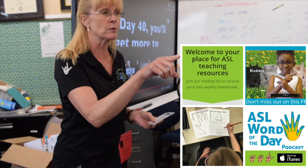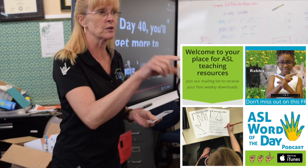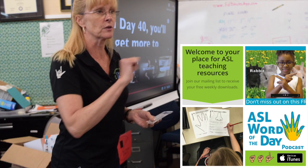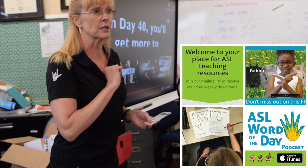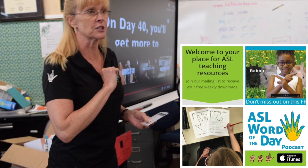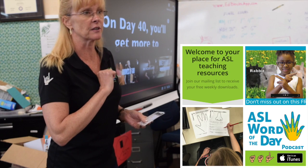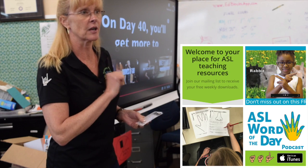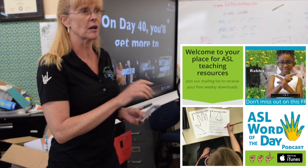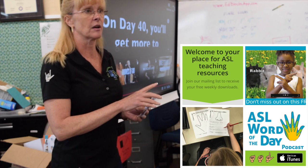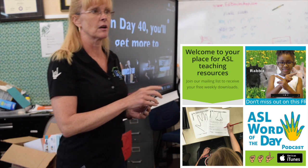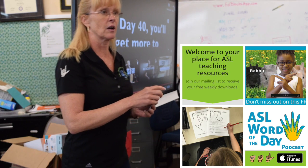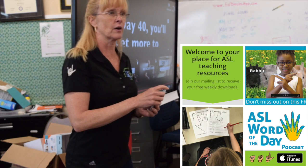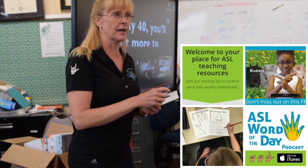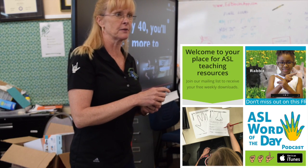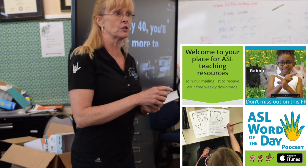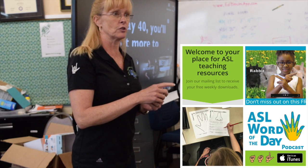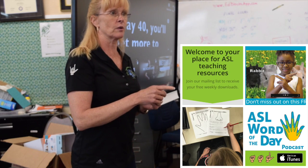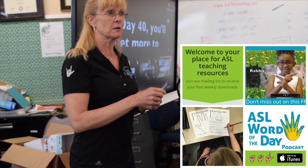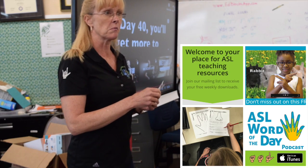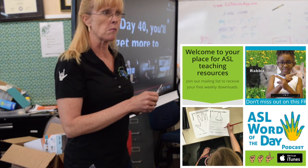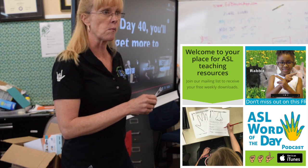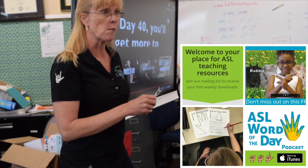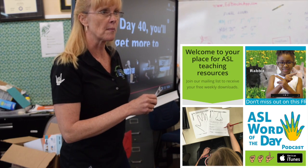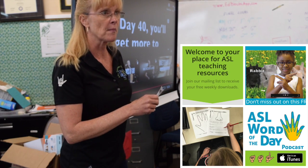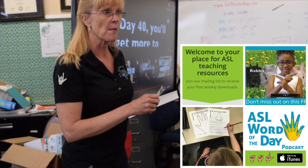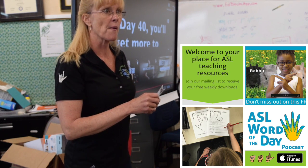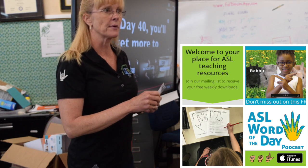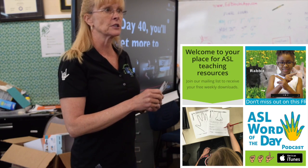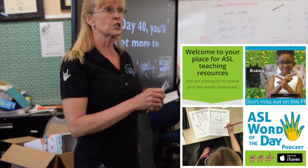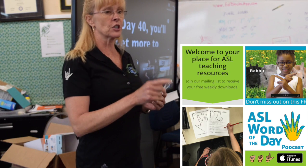your question. Okay, do you know her? Her